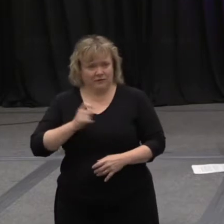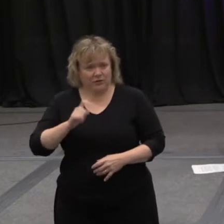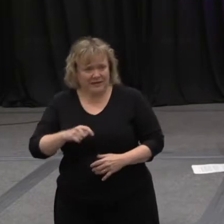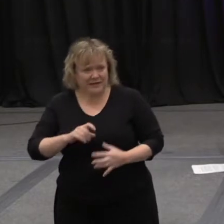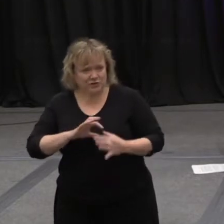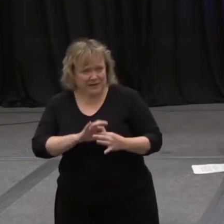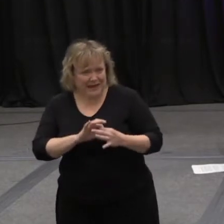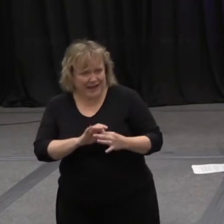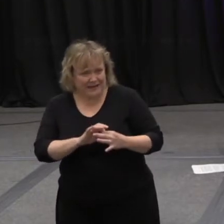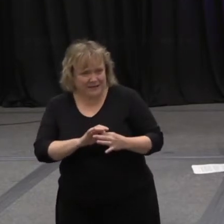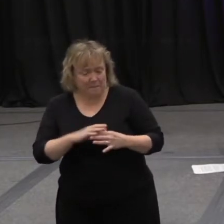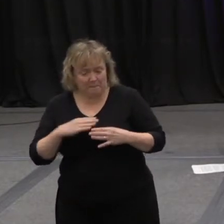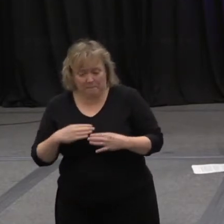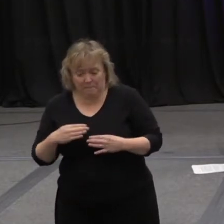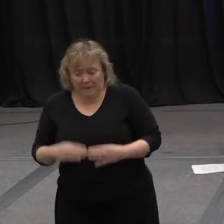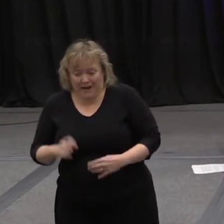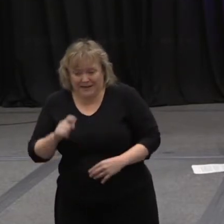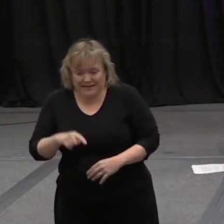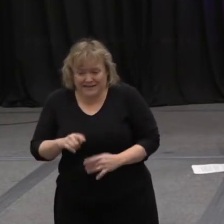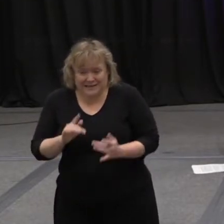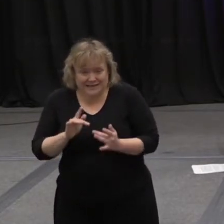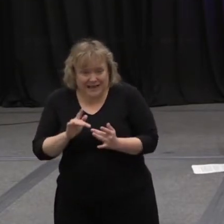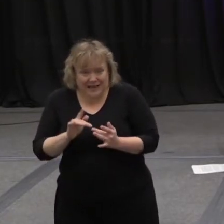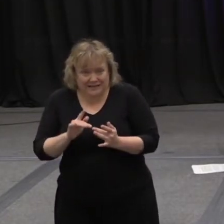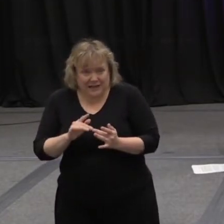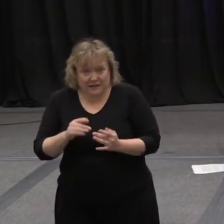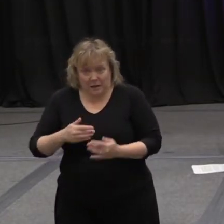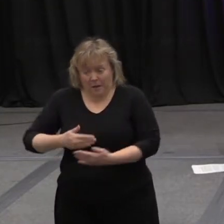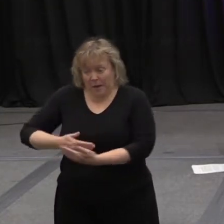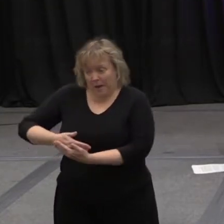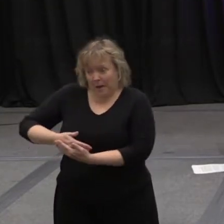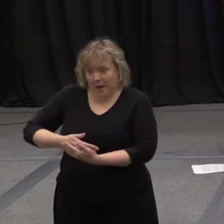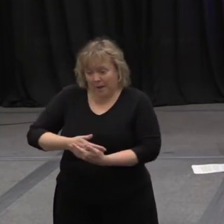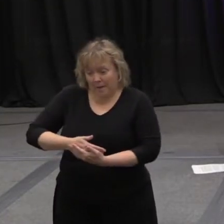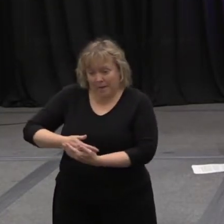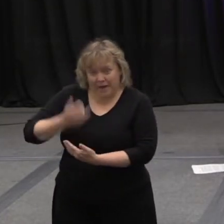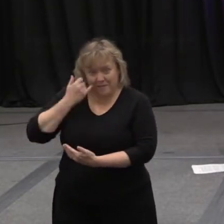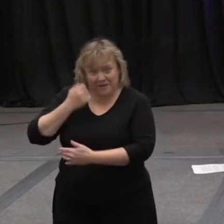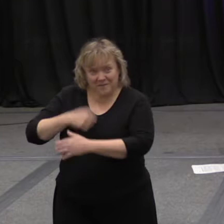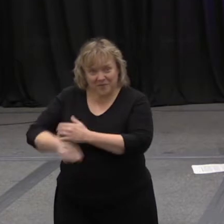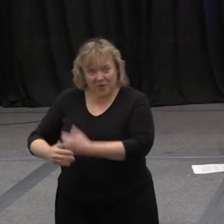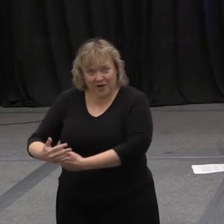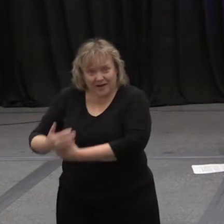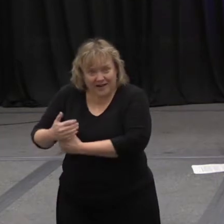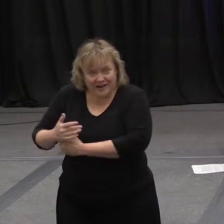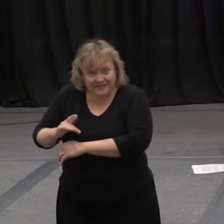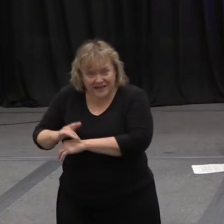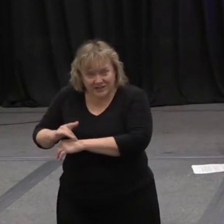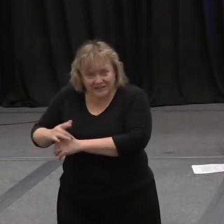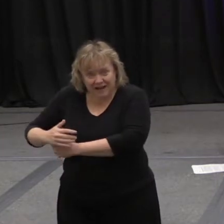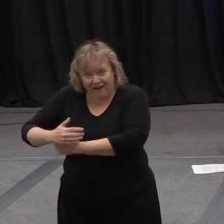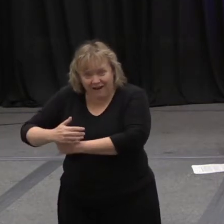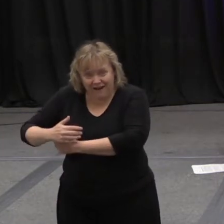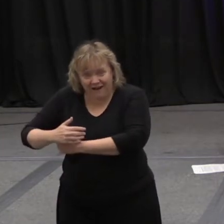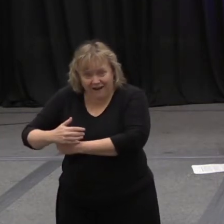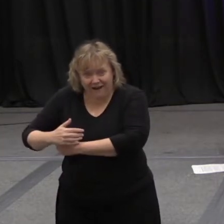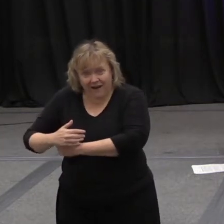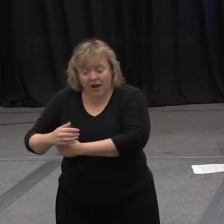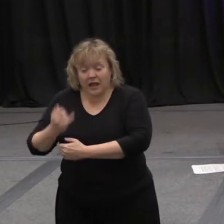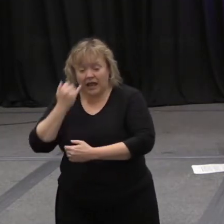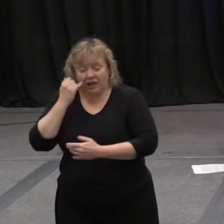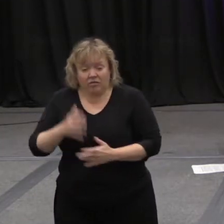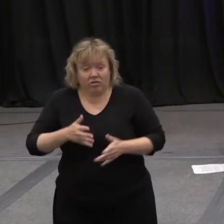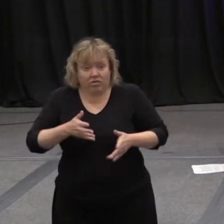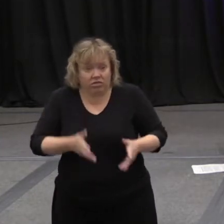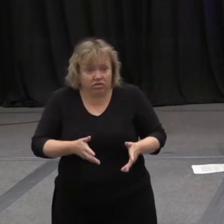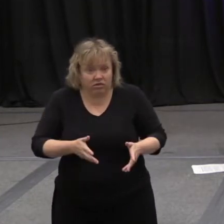mean, bodies need contact. Babies who receive insufficient contact have a lifelong condition